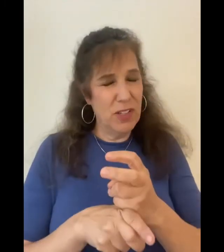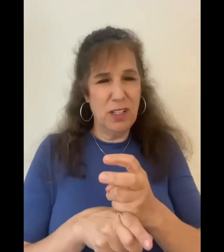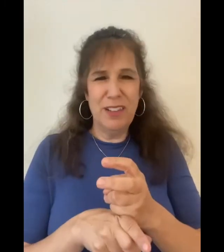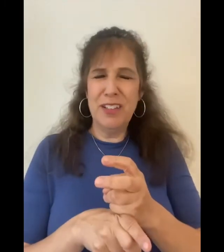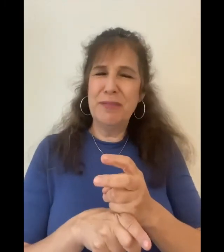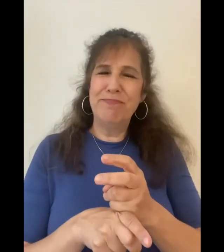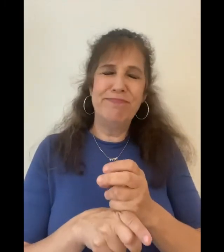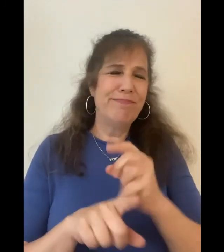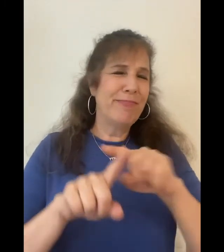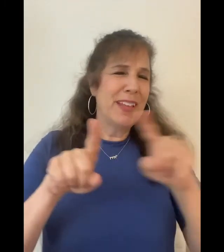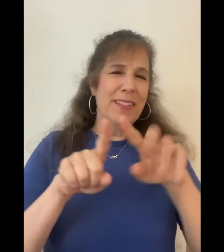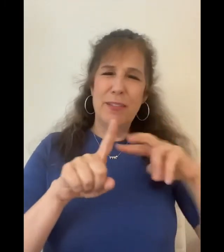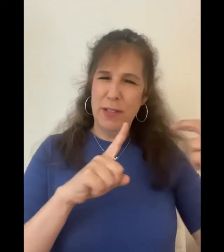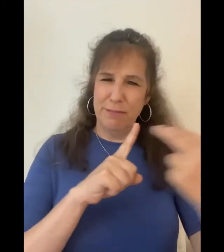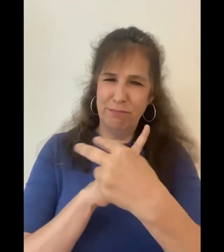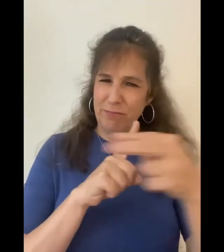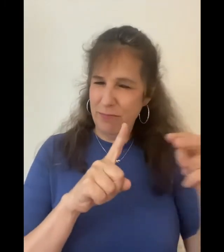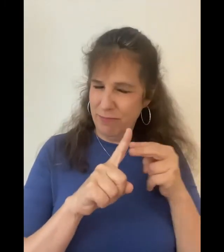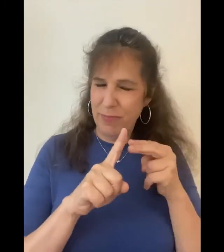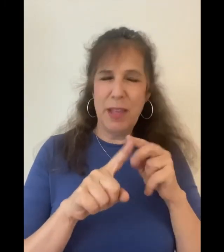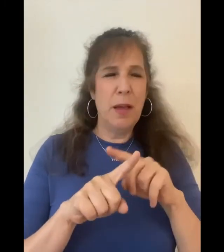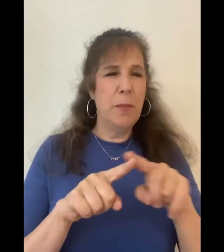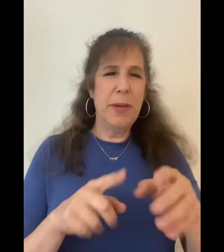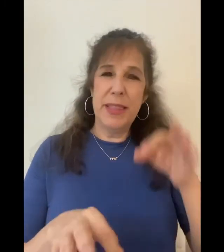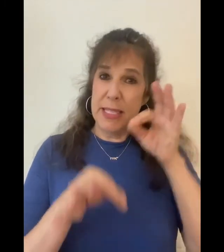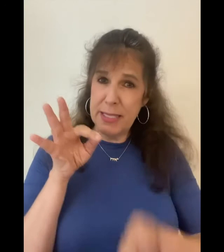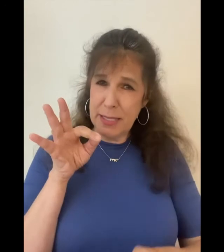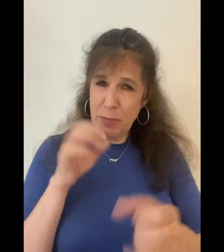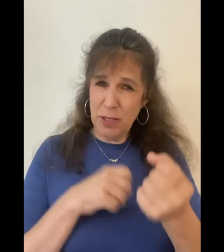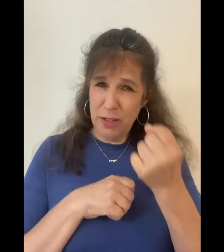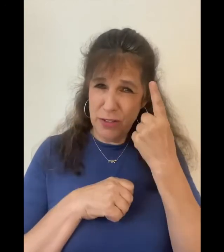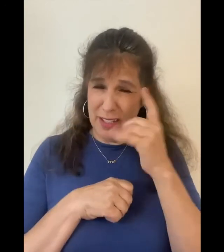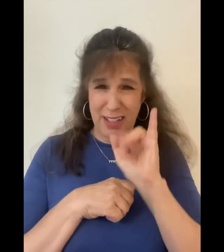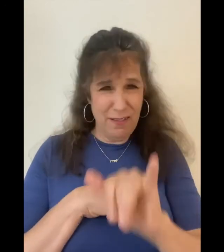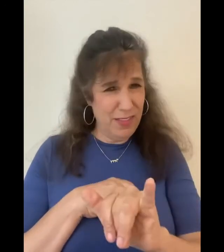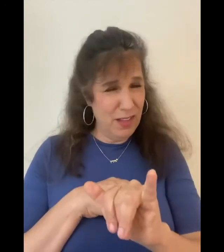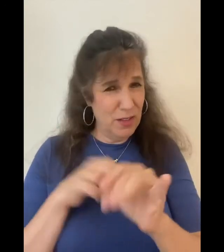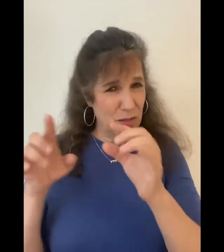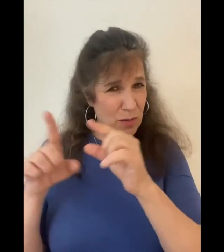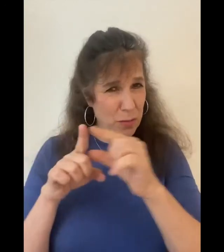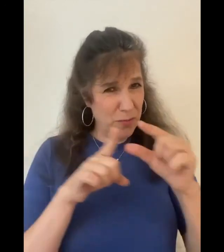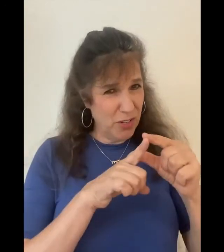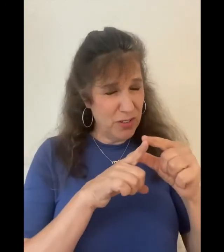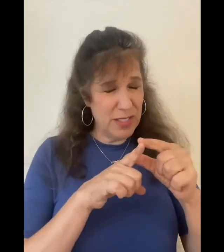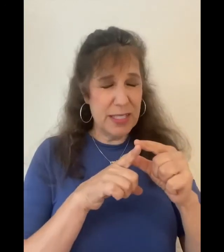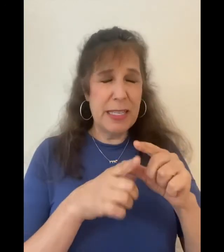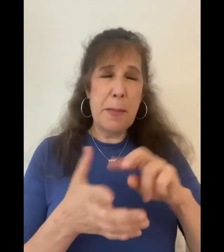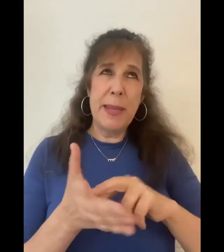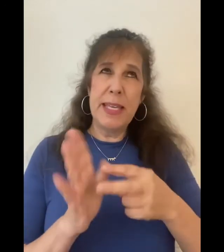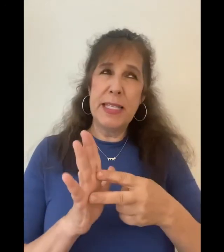just the very simple understanding of this verse would mean that I guess that trial and error is something